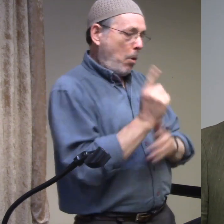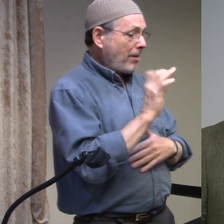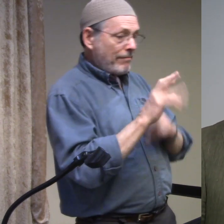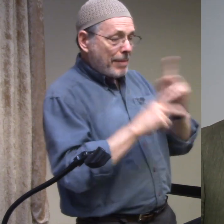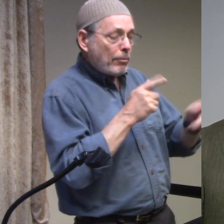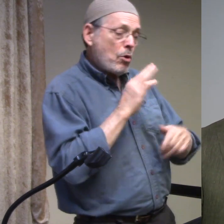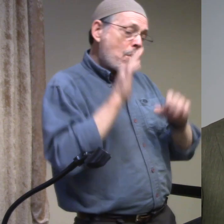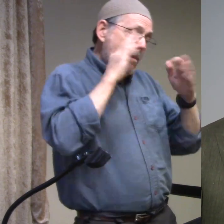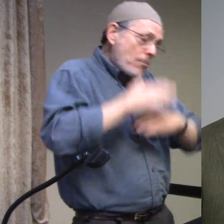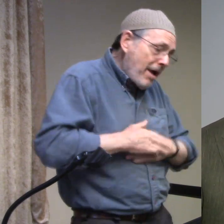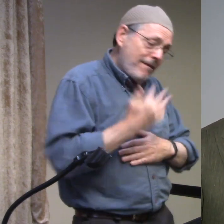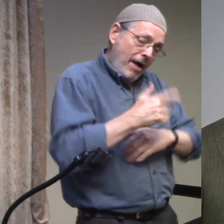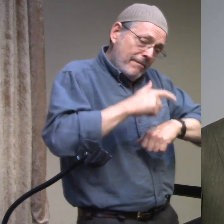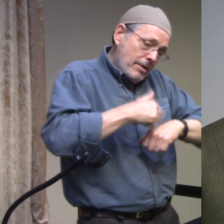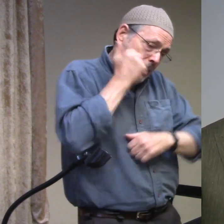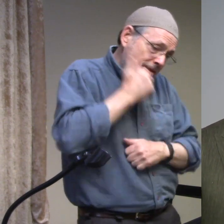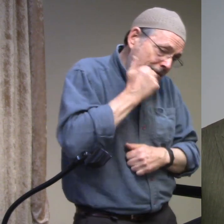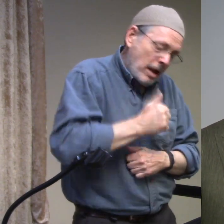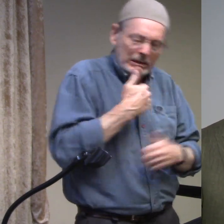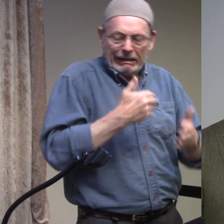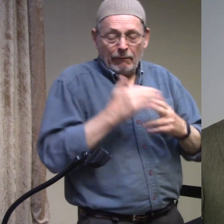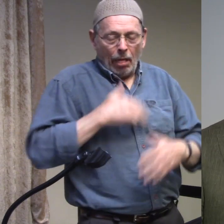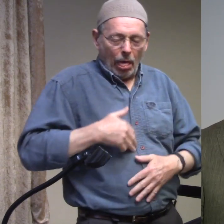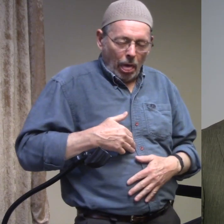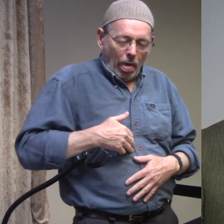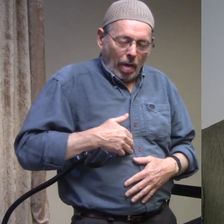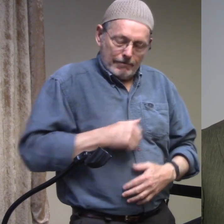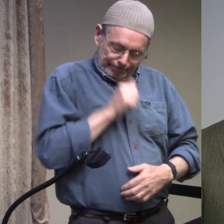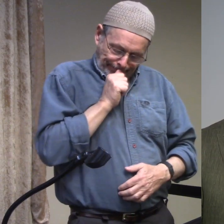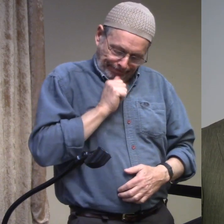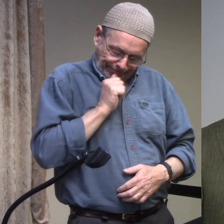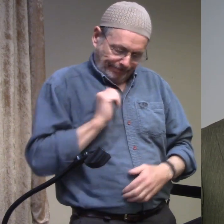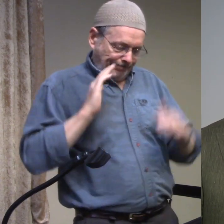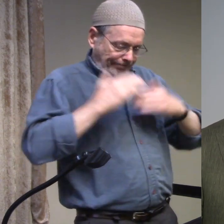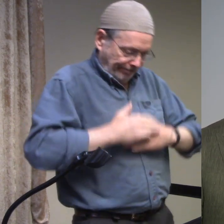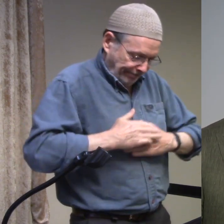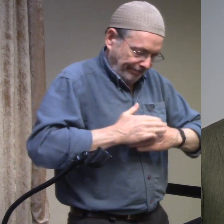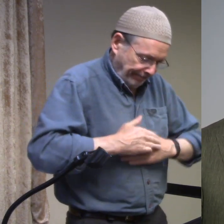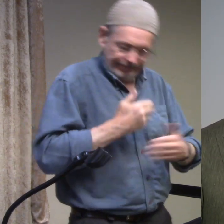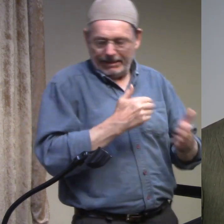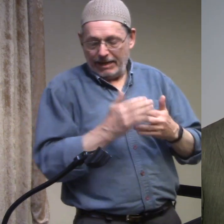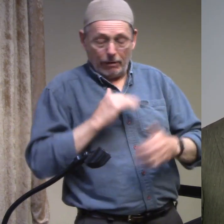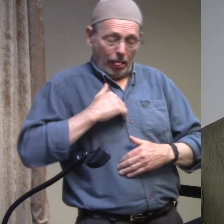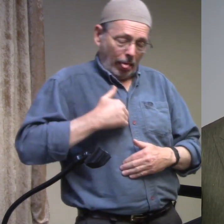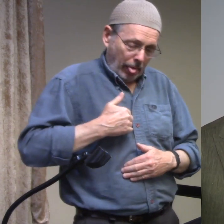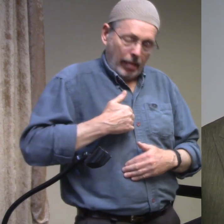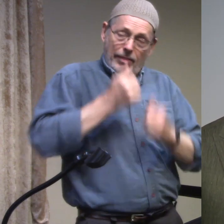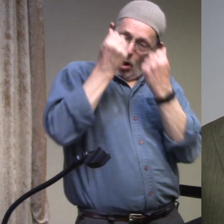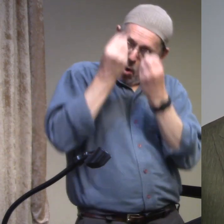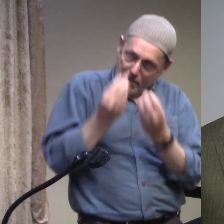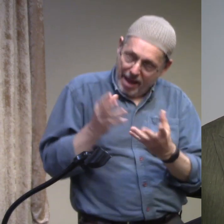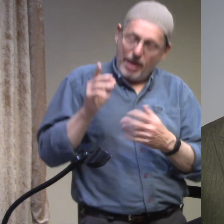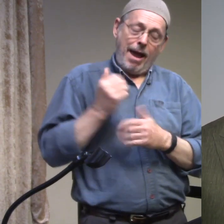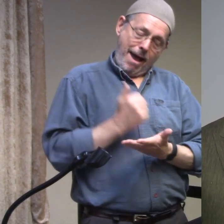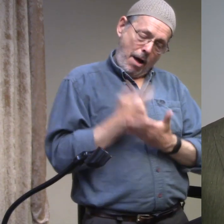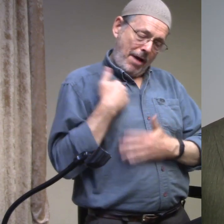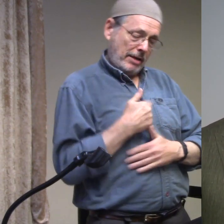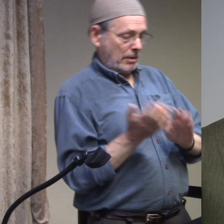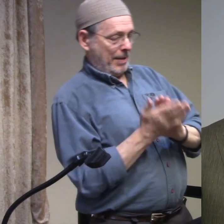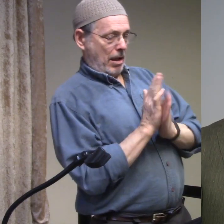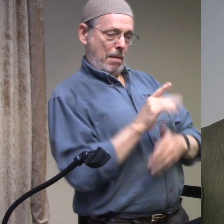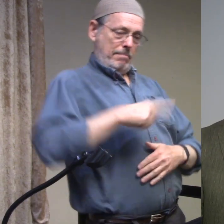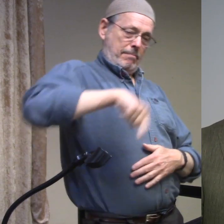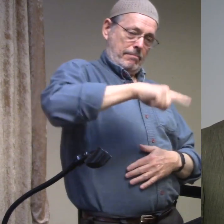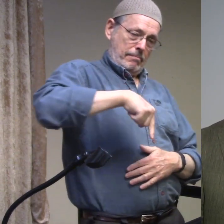even when they're sleepy, they obey you. Who even when they're sleepy, they obey you. Who even when they're sleepy, they obey you. Make us from those people, Ya